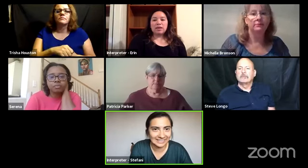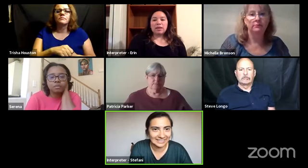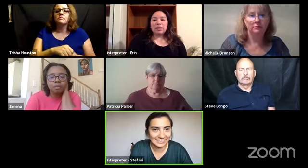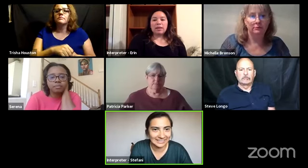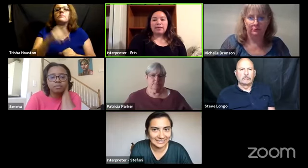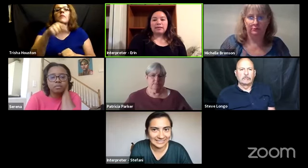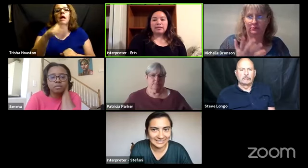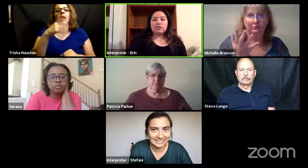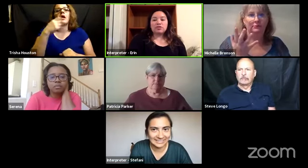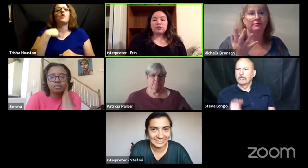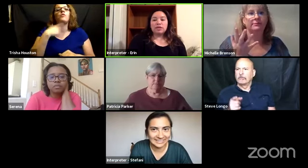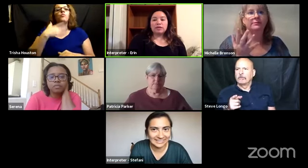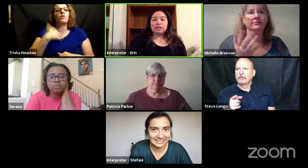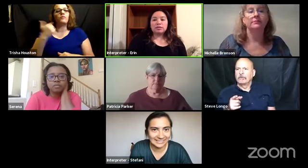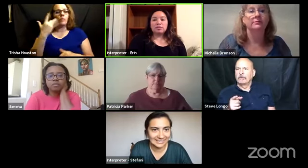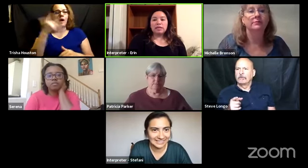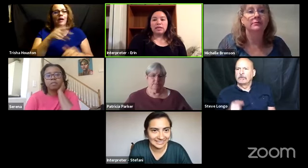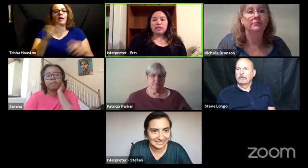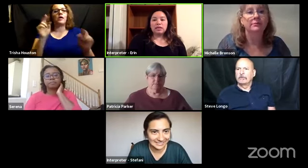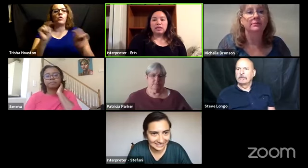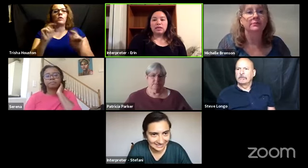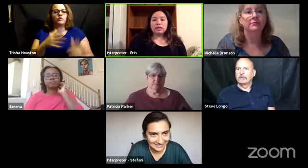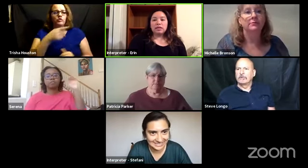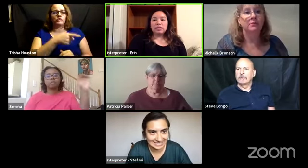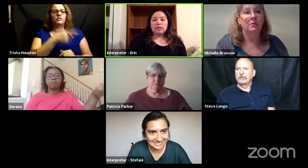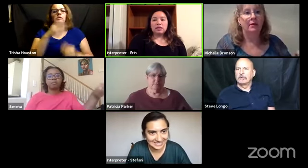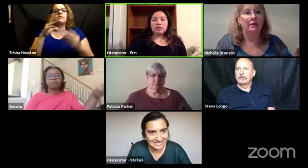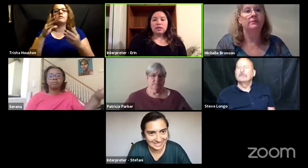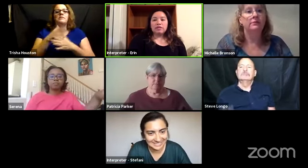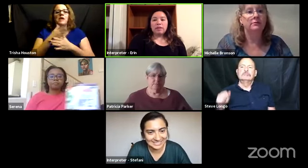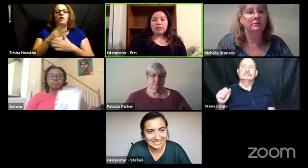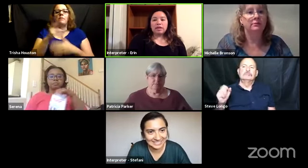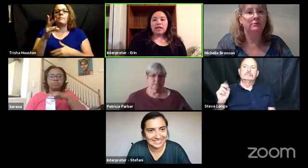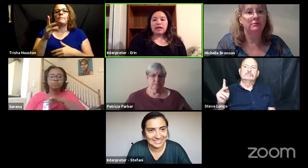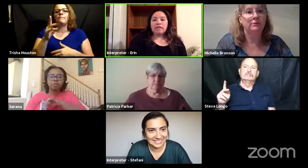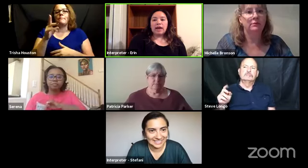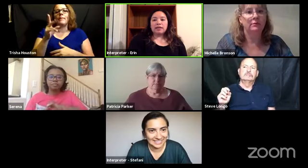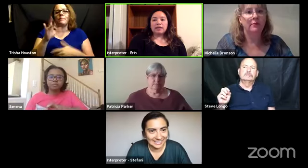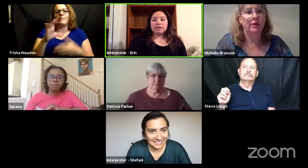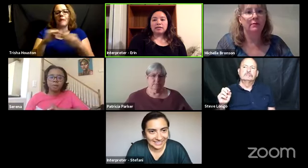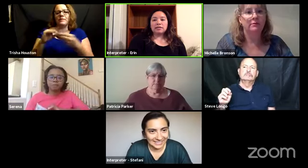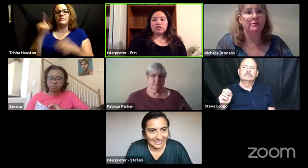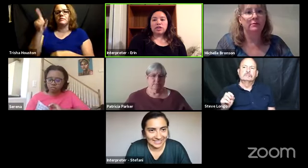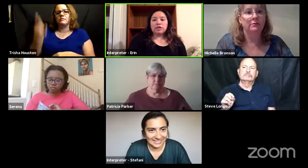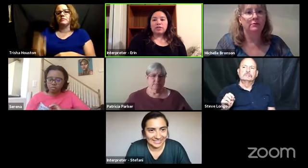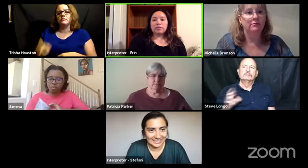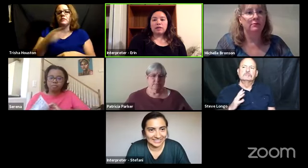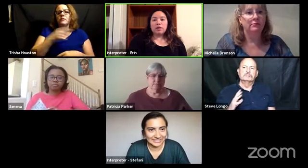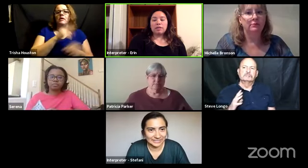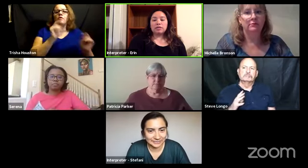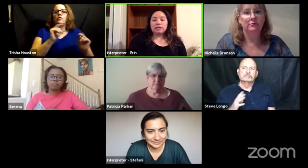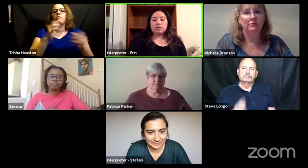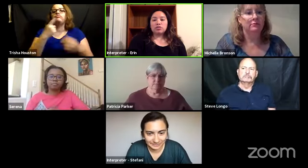Okay, Alex has joined this Zoom meeting. If I would like to have Alex share the public comments as a